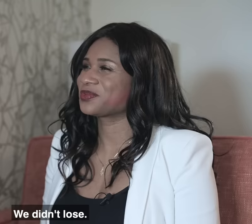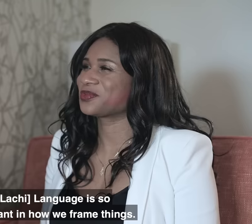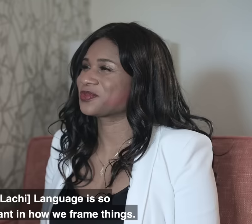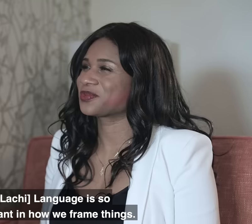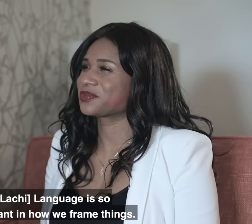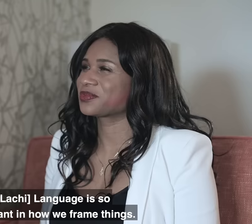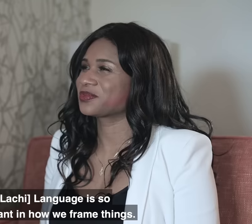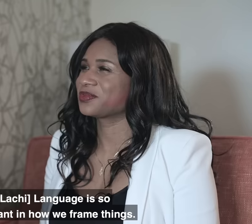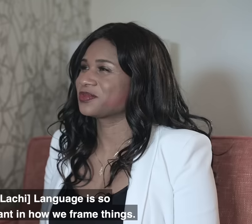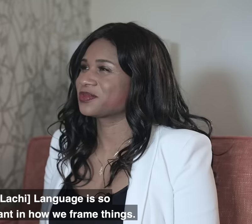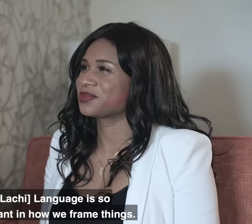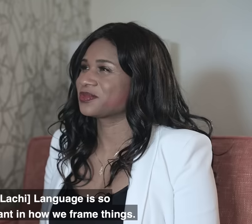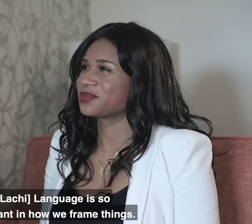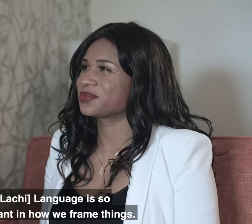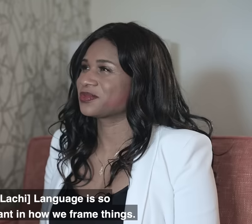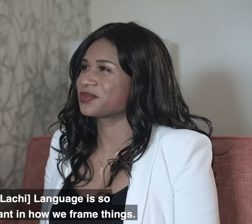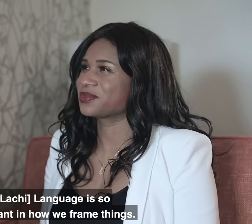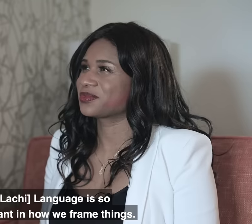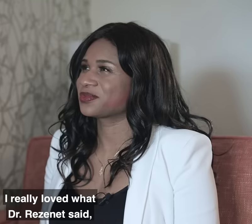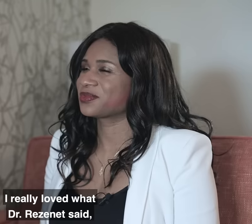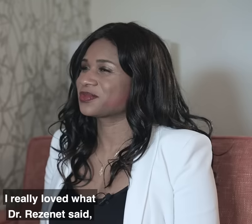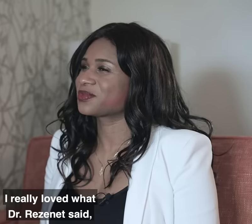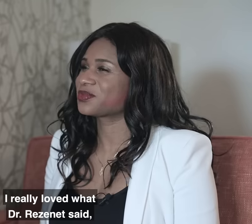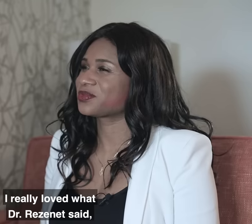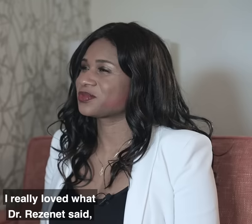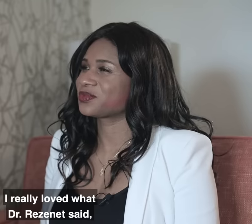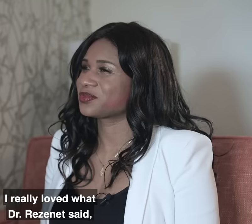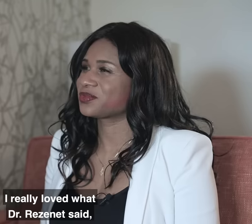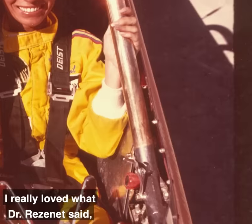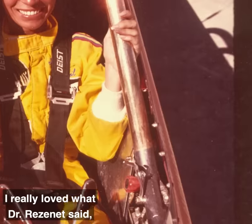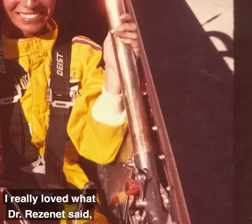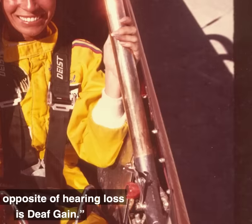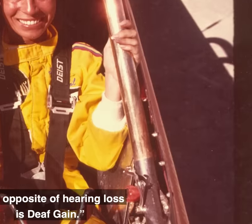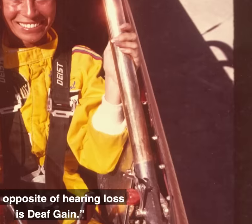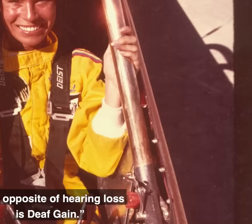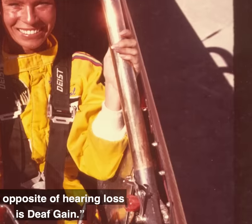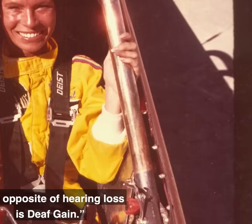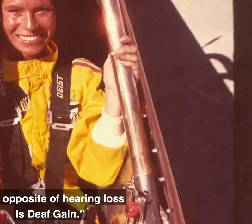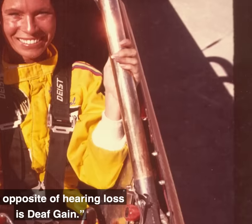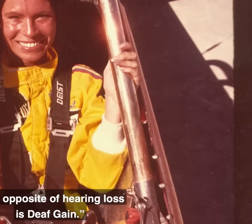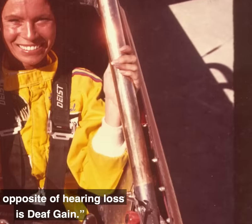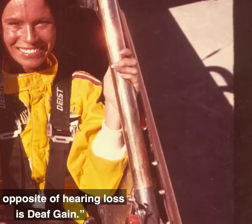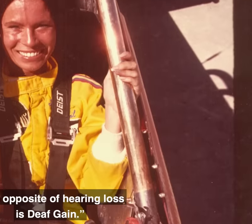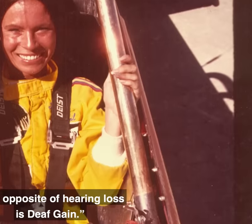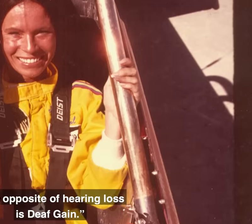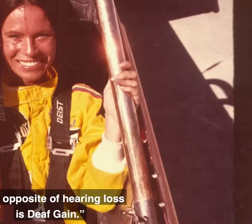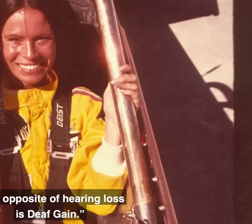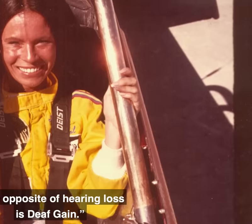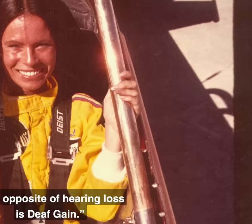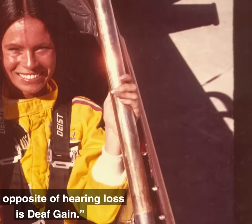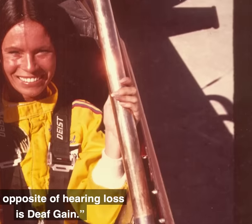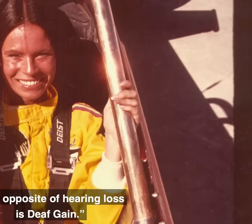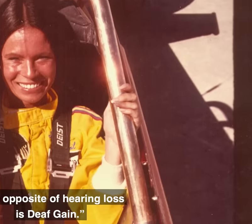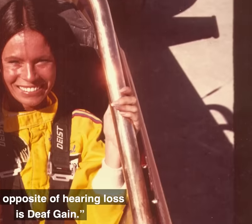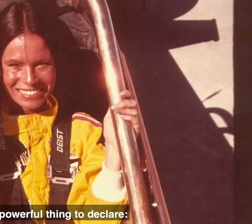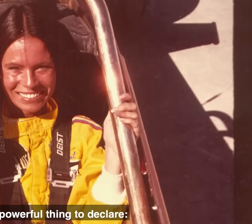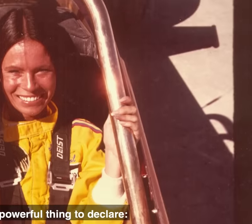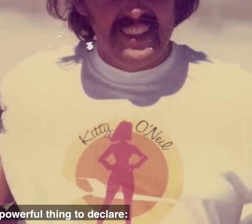is so important in how we frame things. I really love what Dr. Resnett said. The opposite of hearing loss is deaf gain. It's a powerful thing to